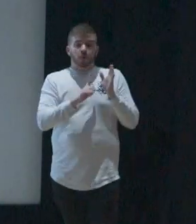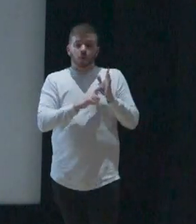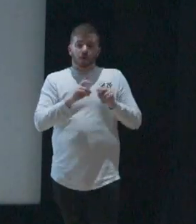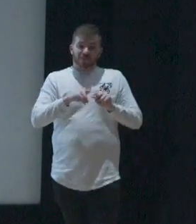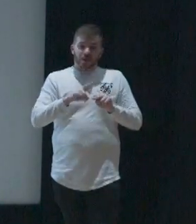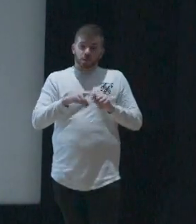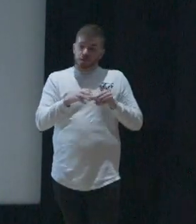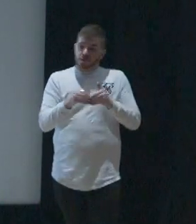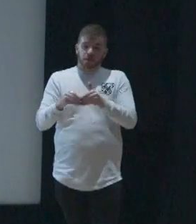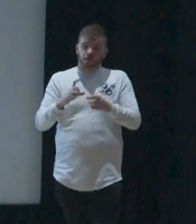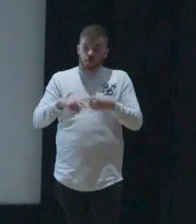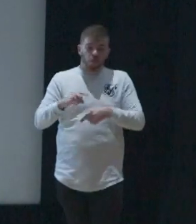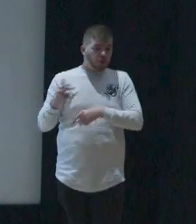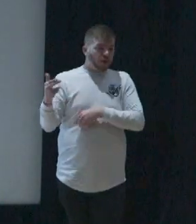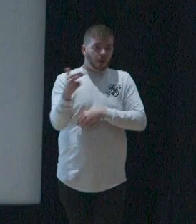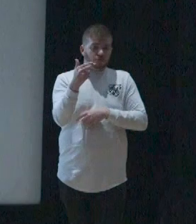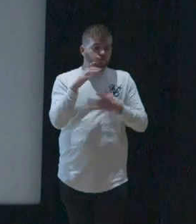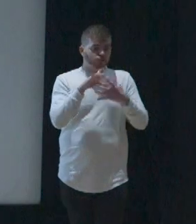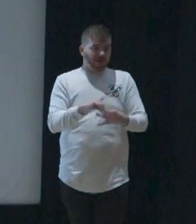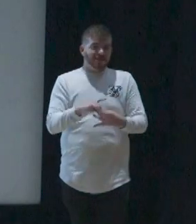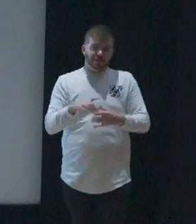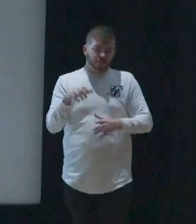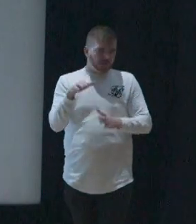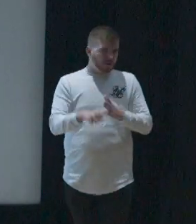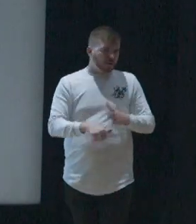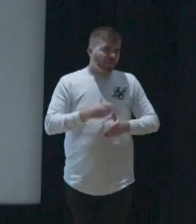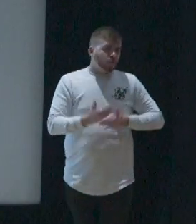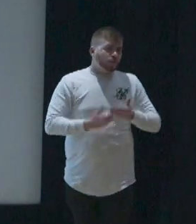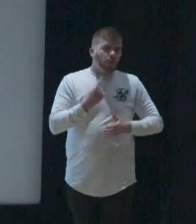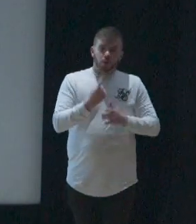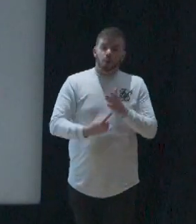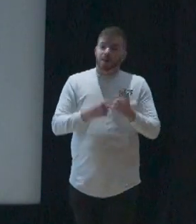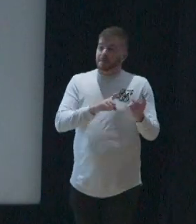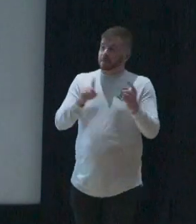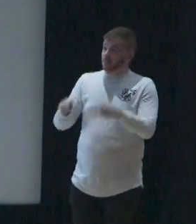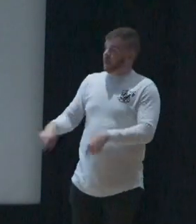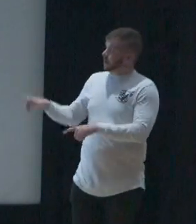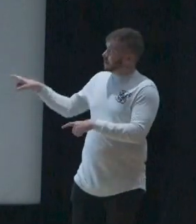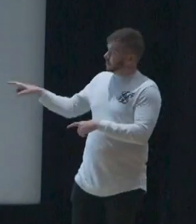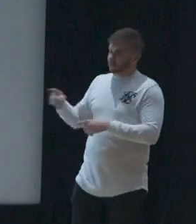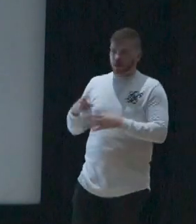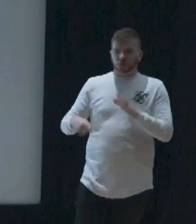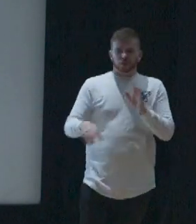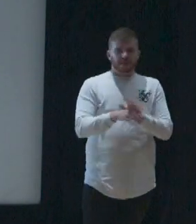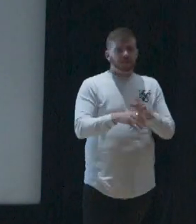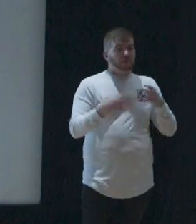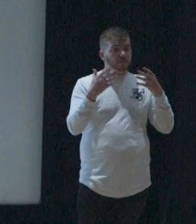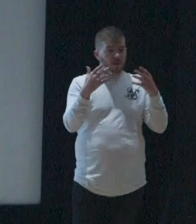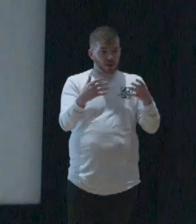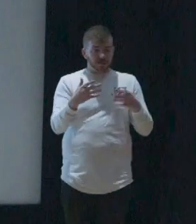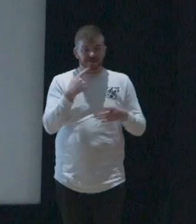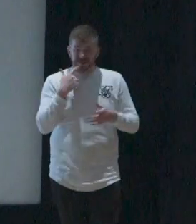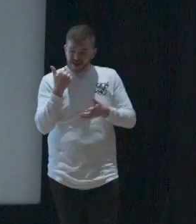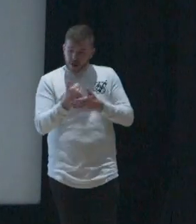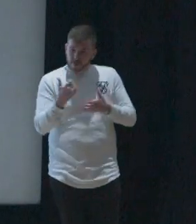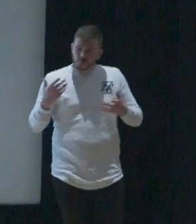things gun-related right from the very beginning of the story, even though we only really call back on this heavily by Chapter 9. He's helped to